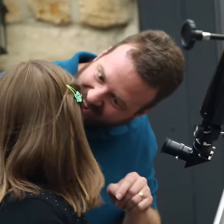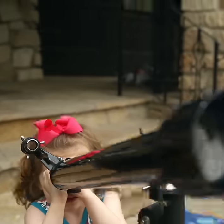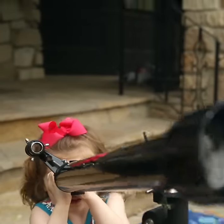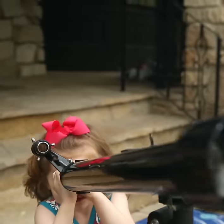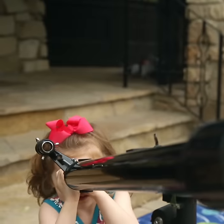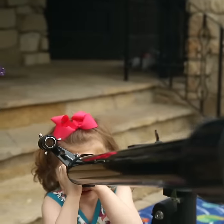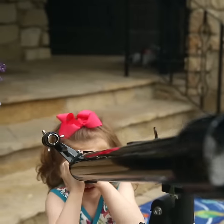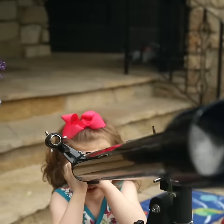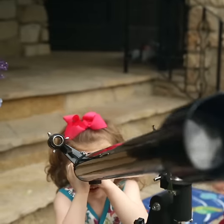horizon.